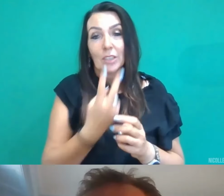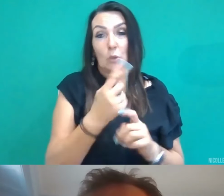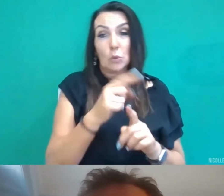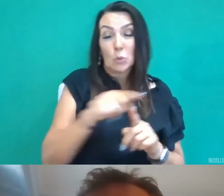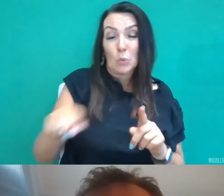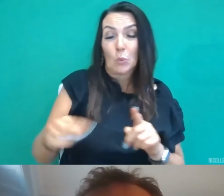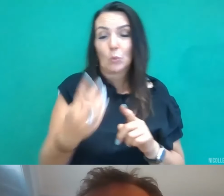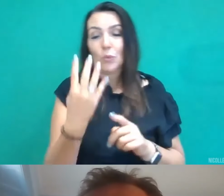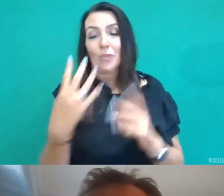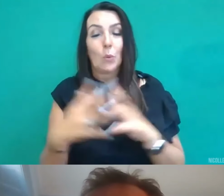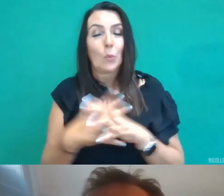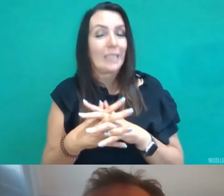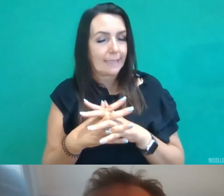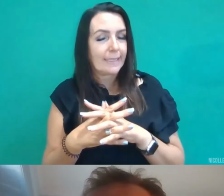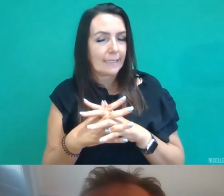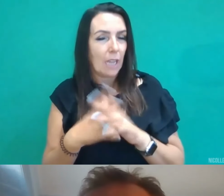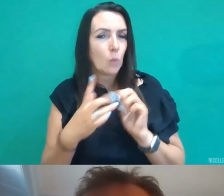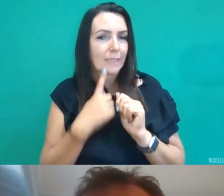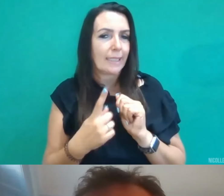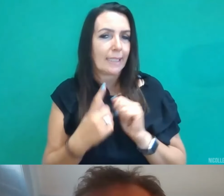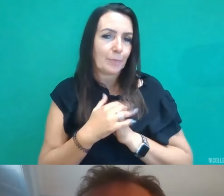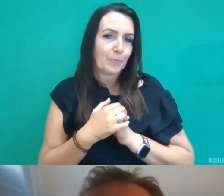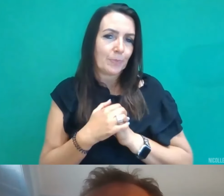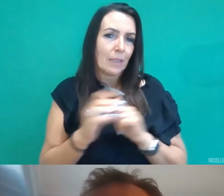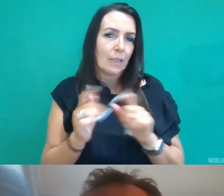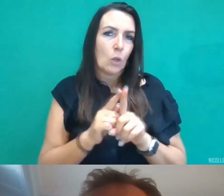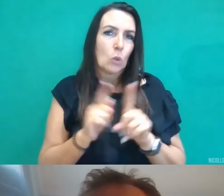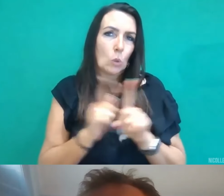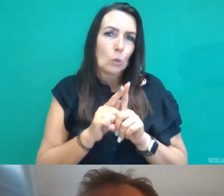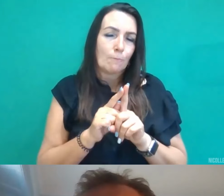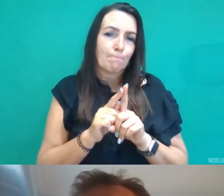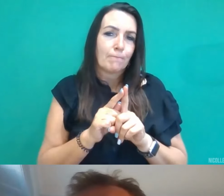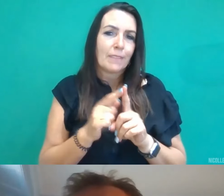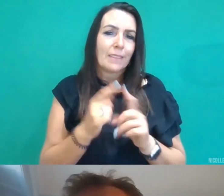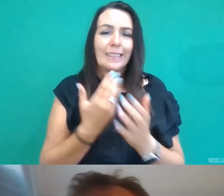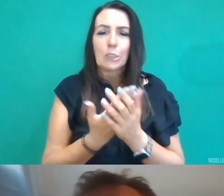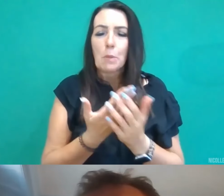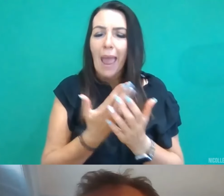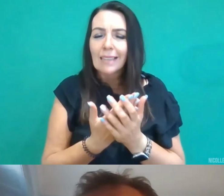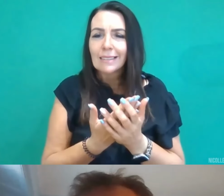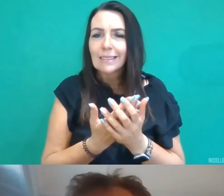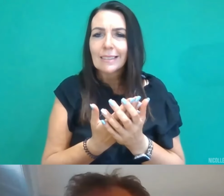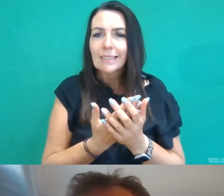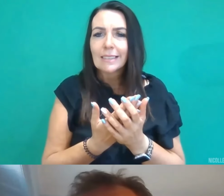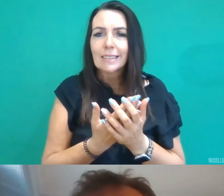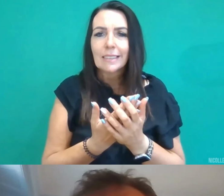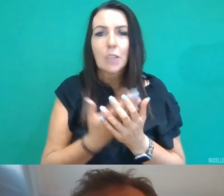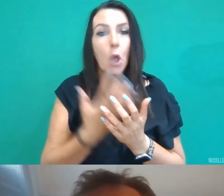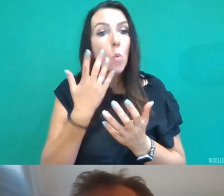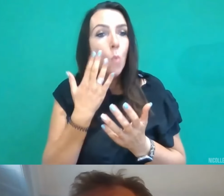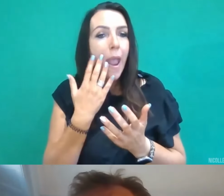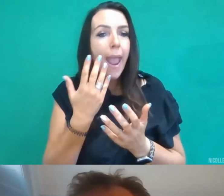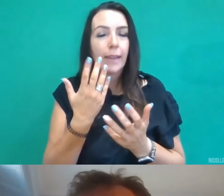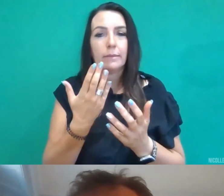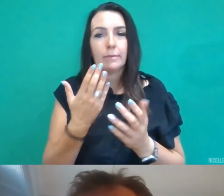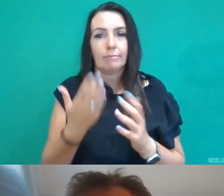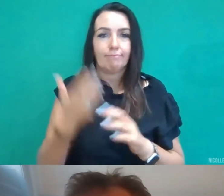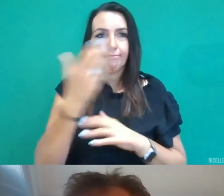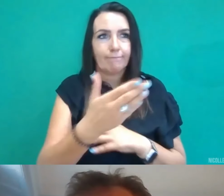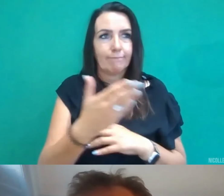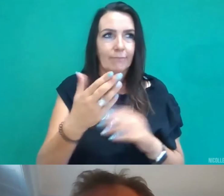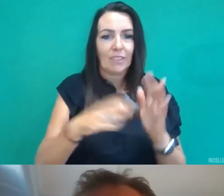weeks. And also, of course, it does depend when people present and get tested, because sometimes they've had the lesions for